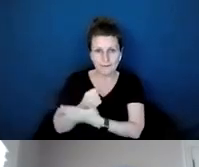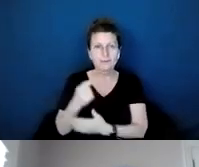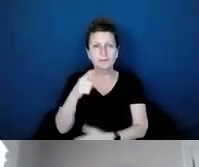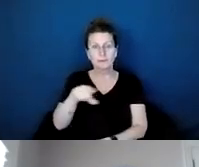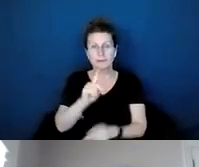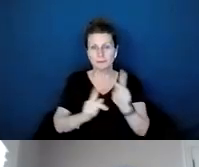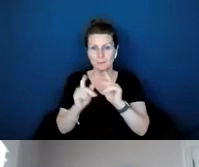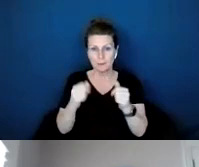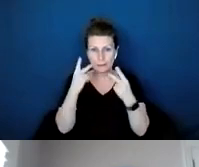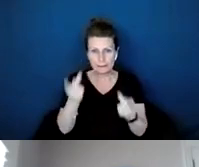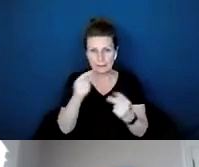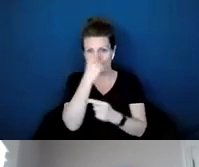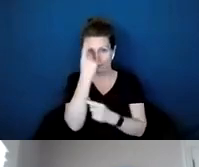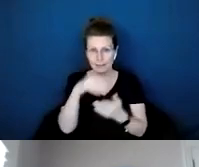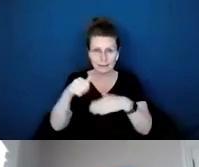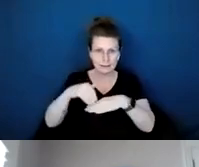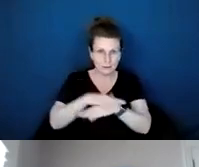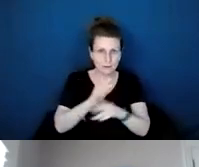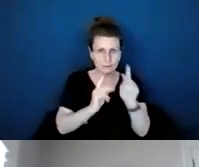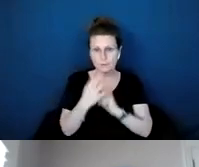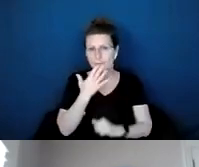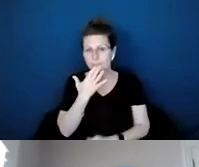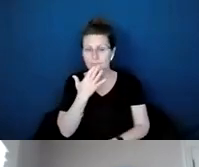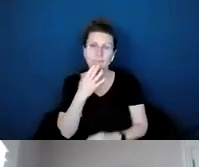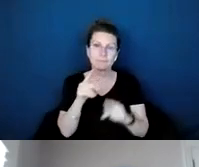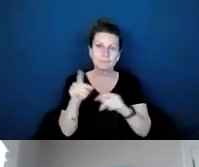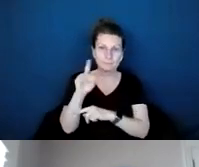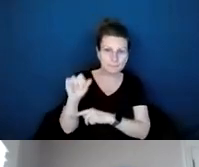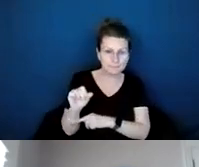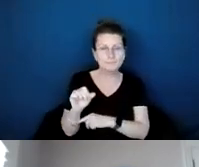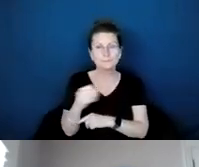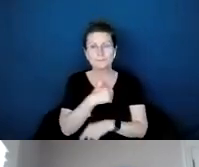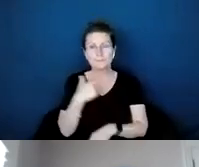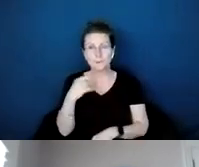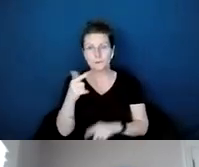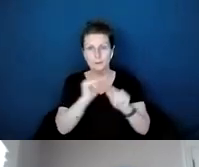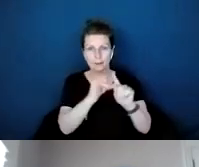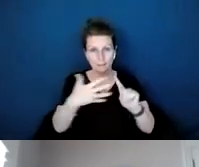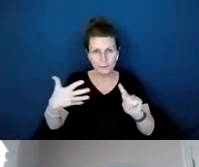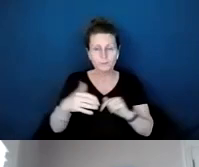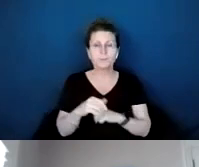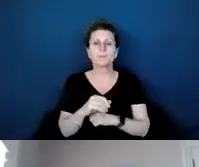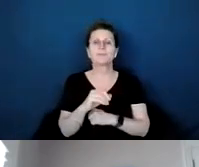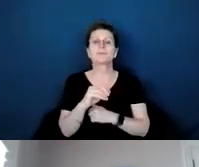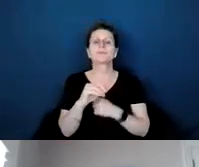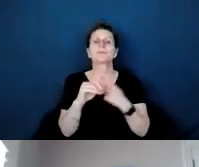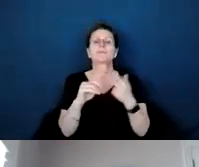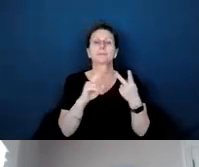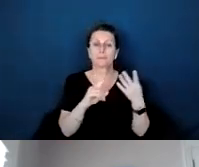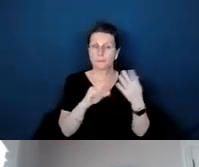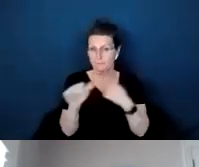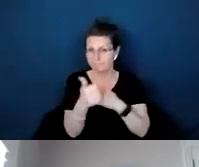enable. Black, Indigenous, and people of color, people with disabilities, members of the LGBTQ2+ communities, and